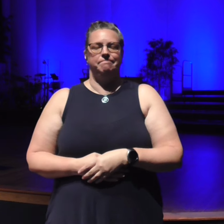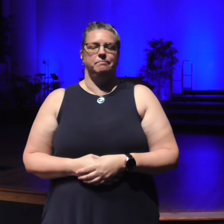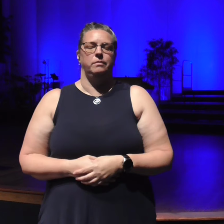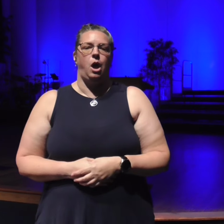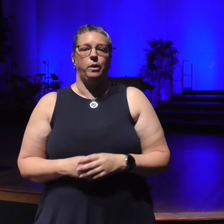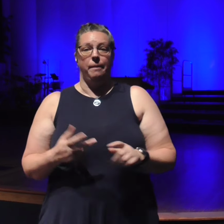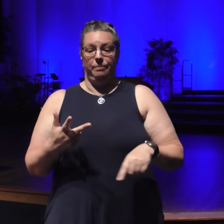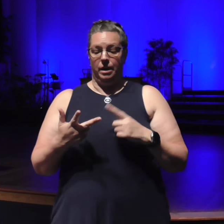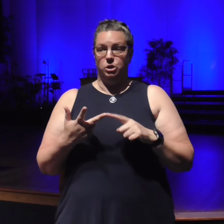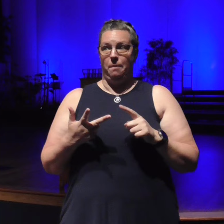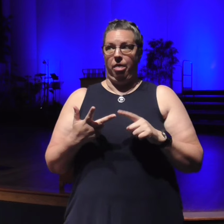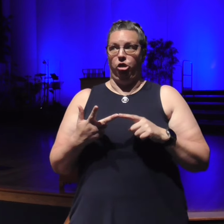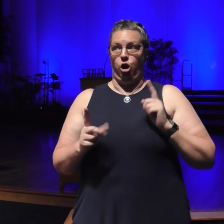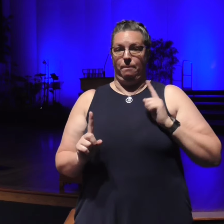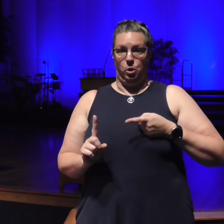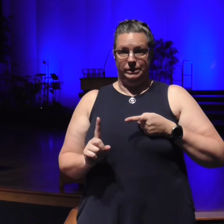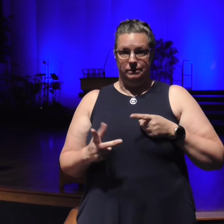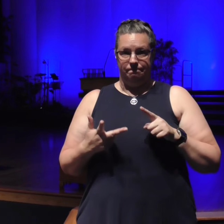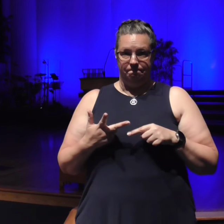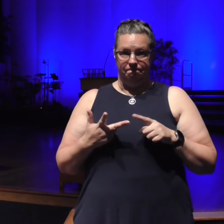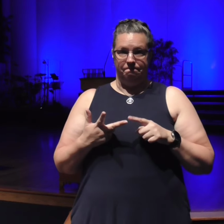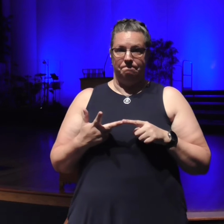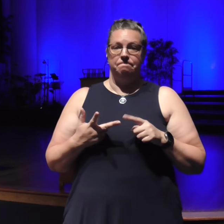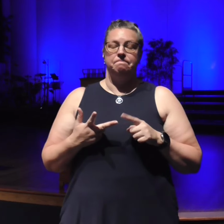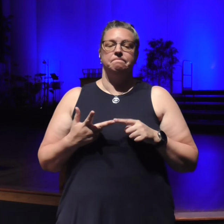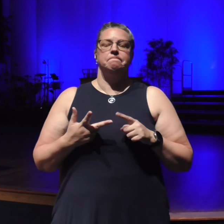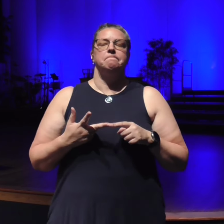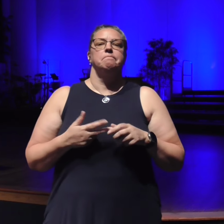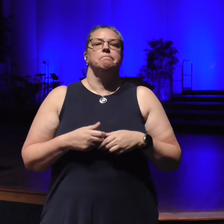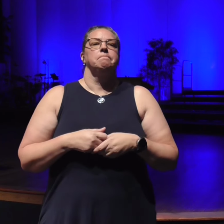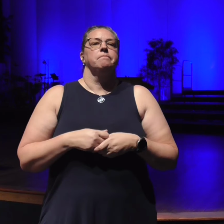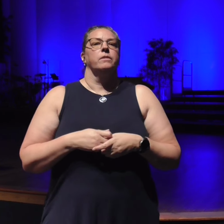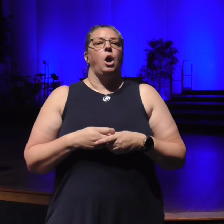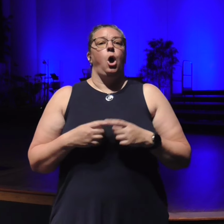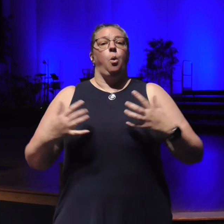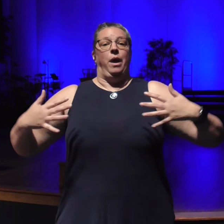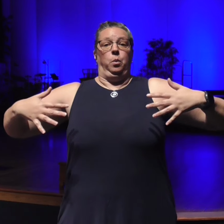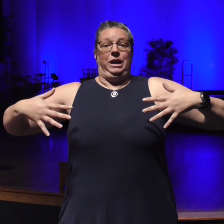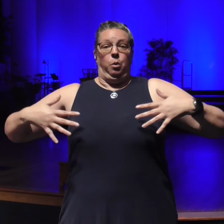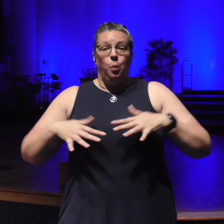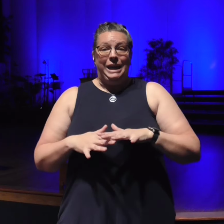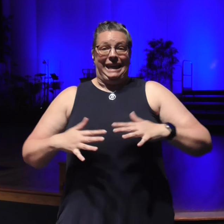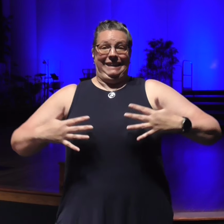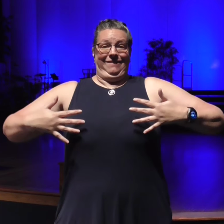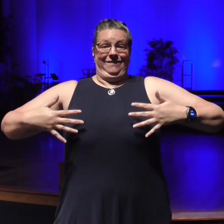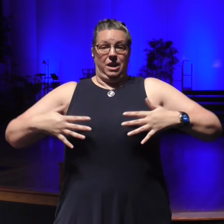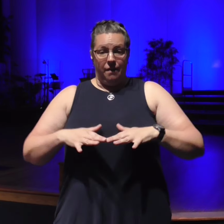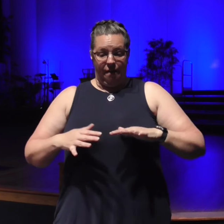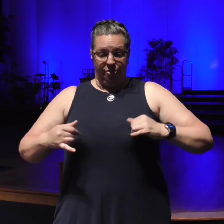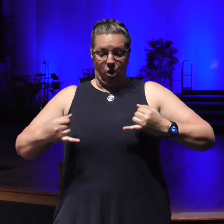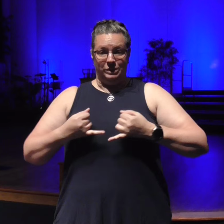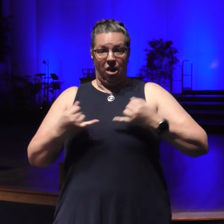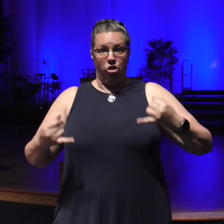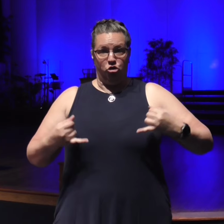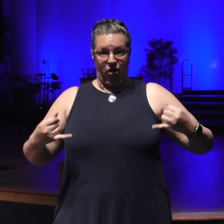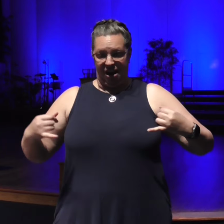And the third point is that when we weave the individual threads